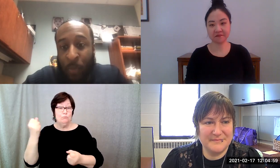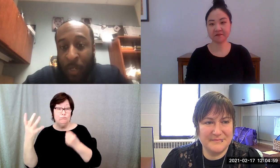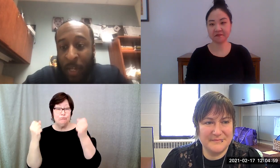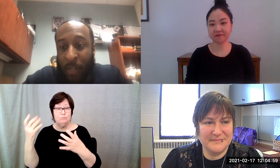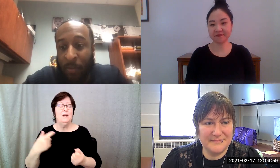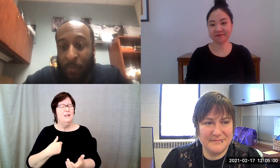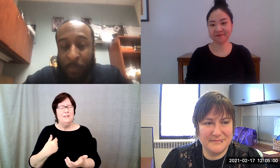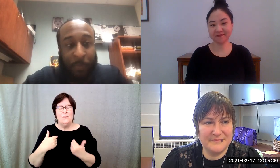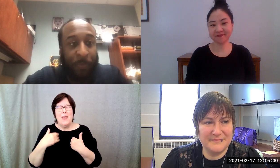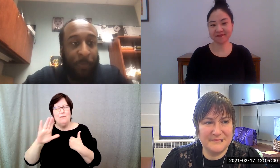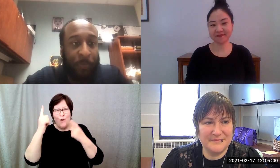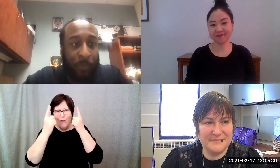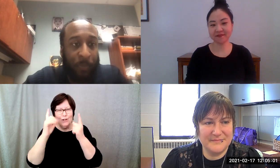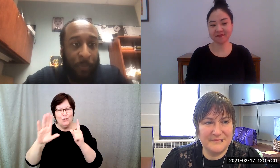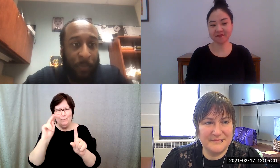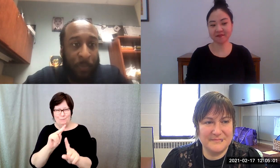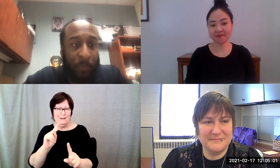perspective communicated.